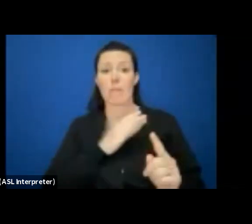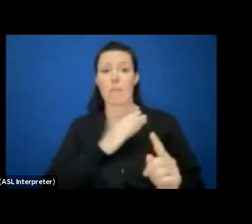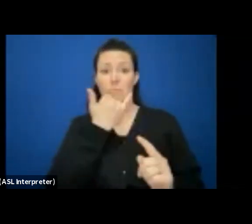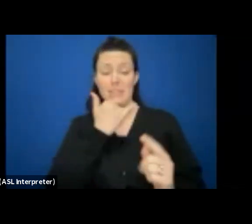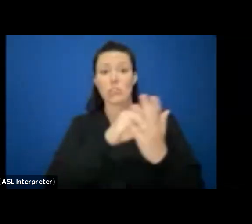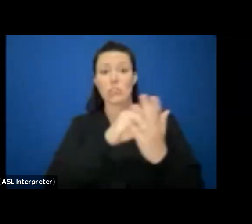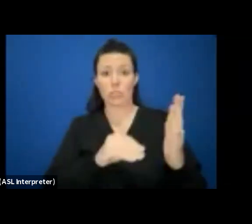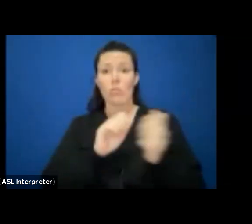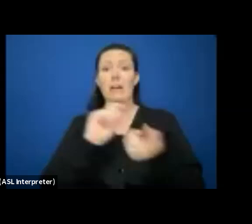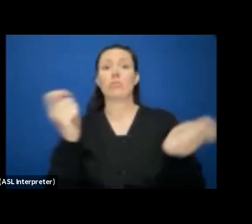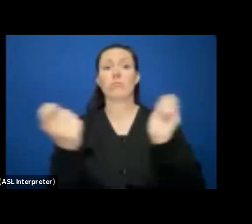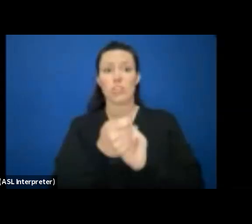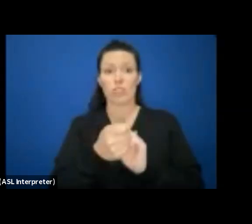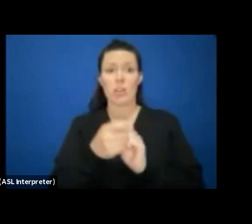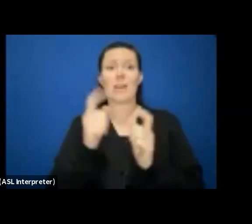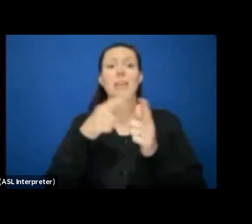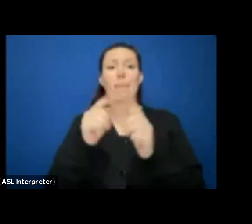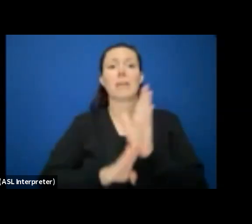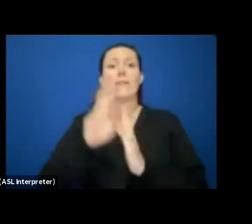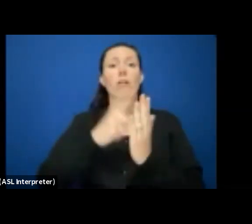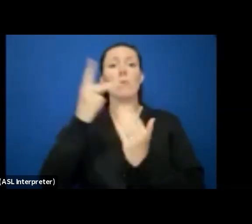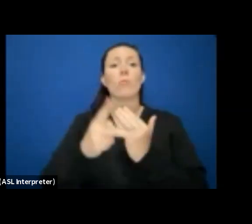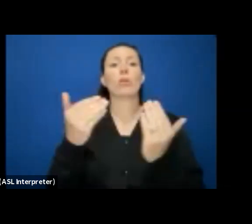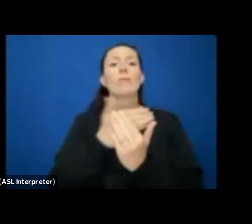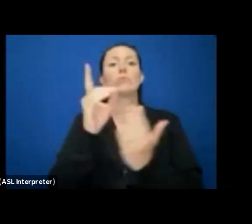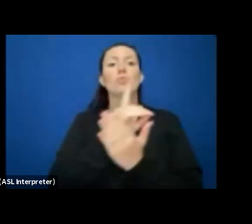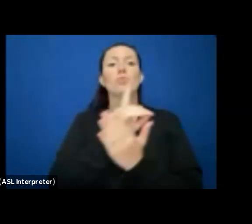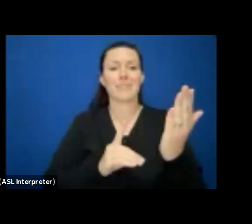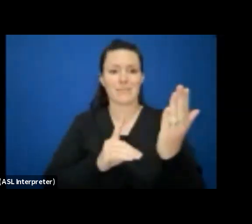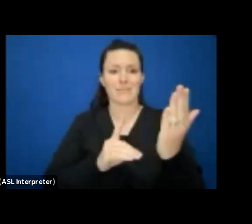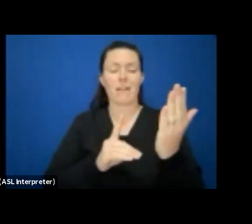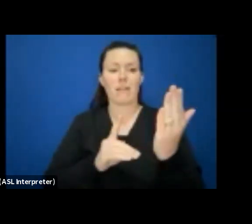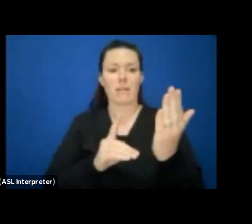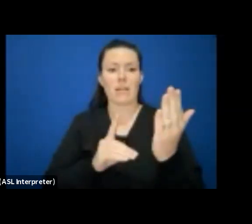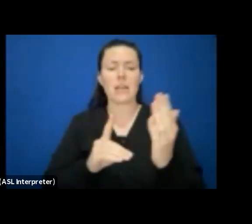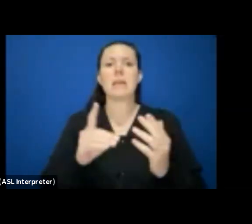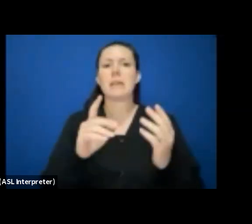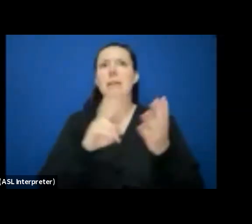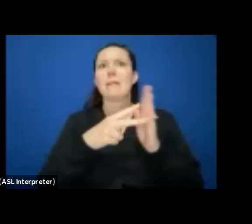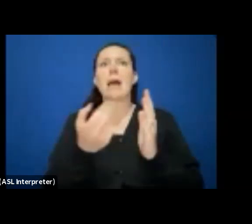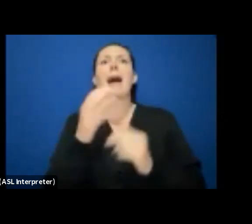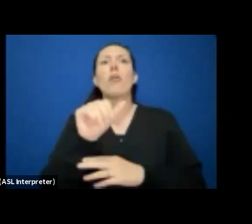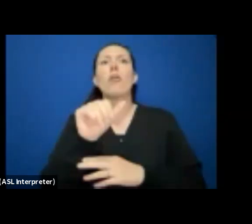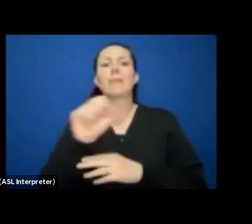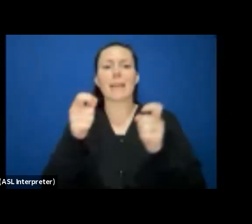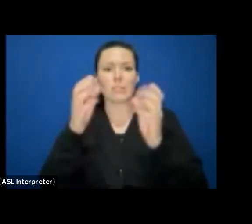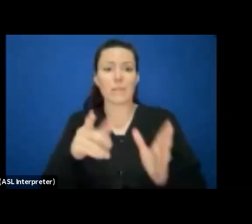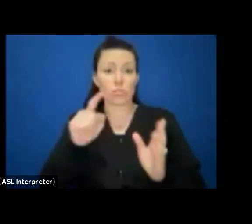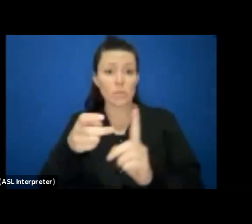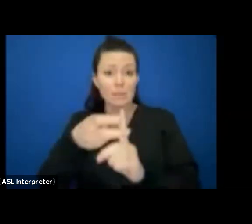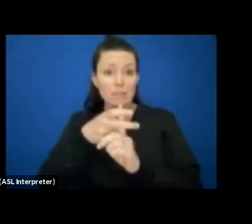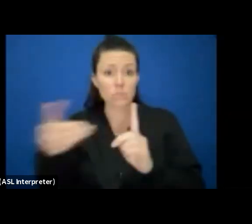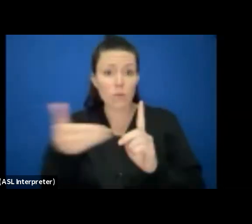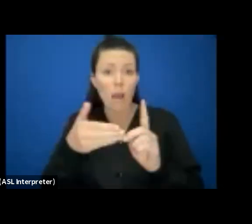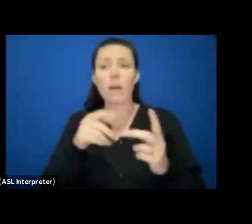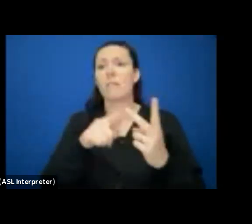at the beginning, and come up with a program design. The staff, how many case managers do we bring on?